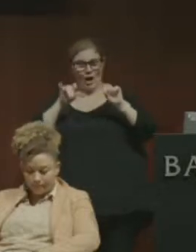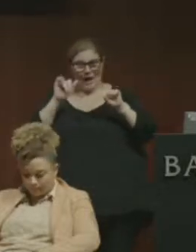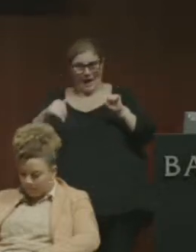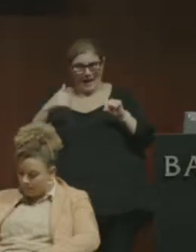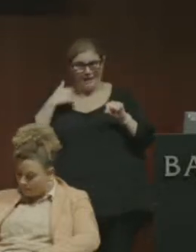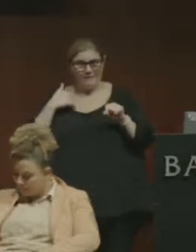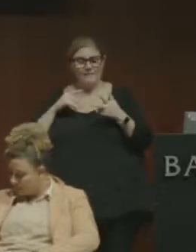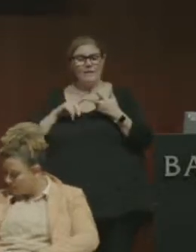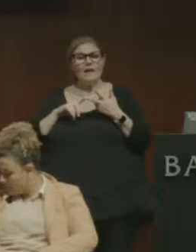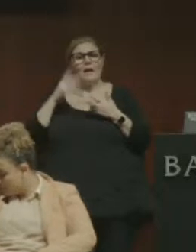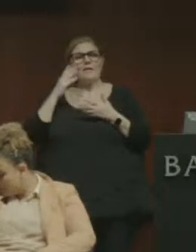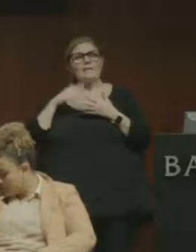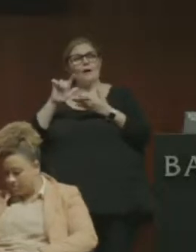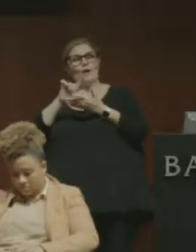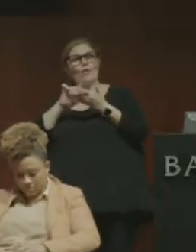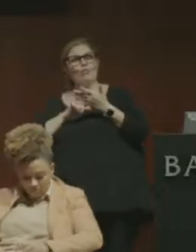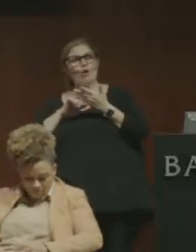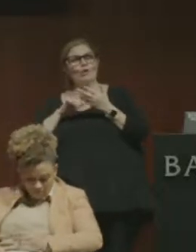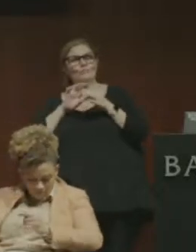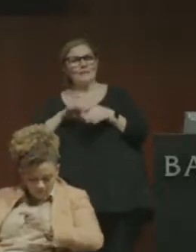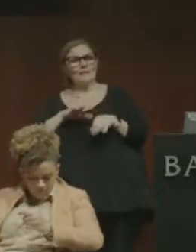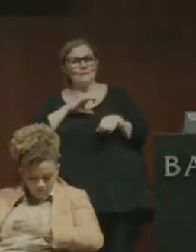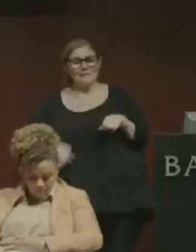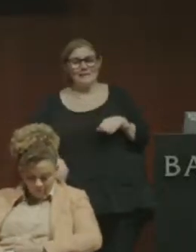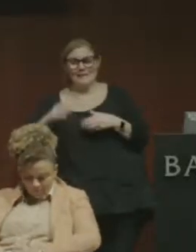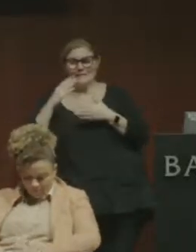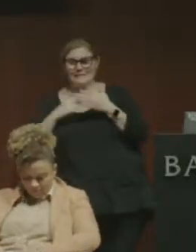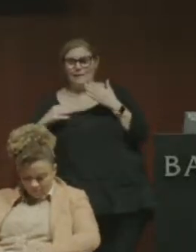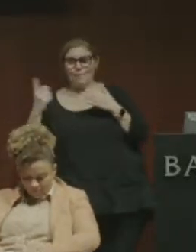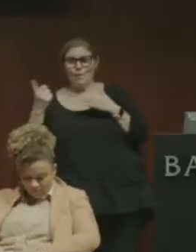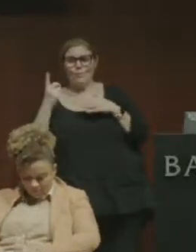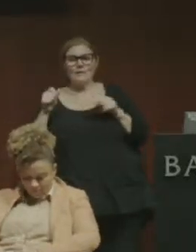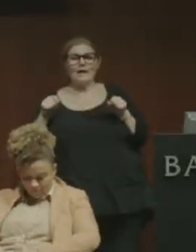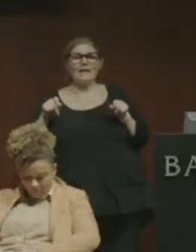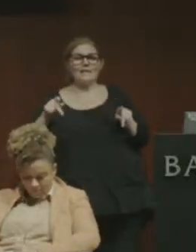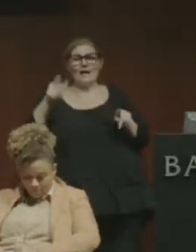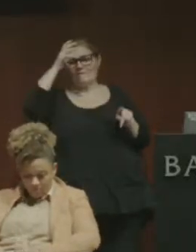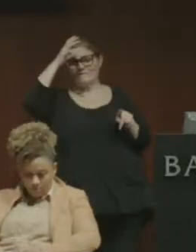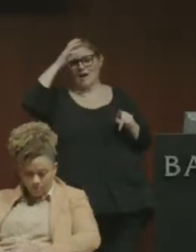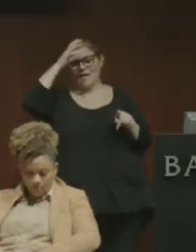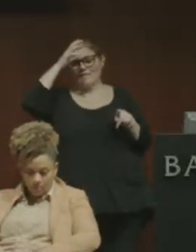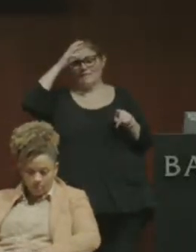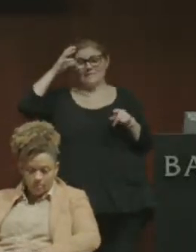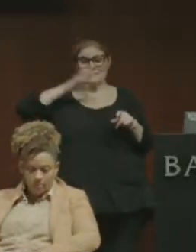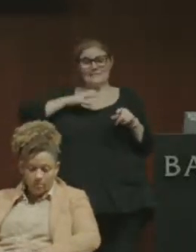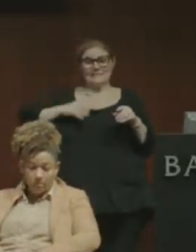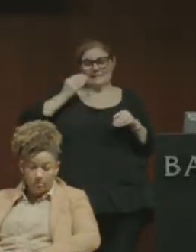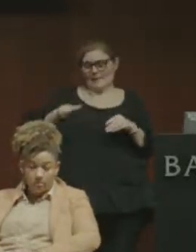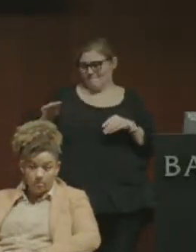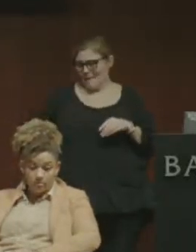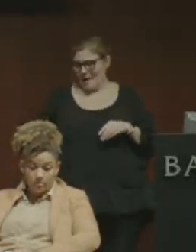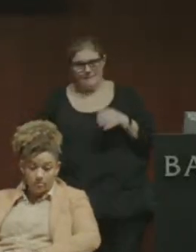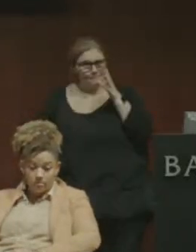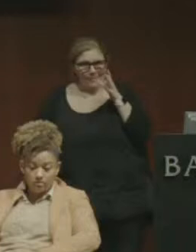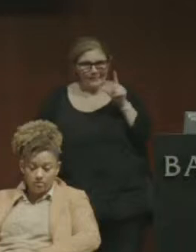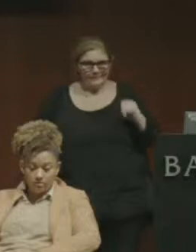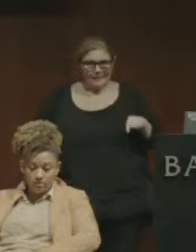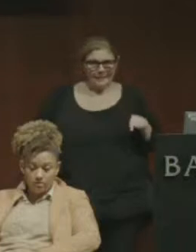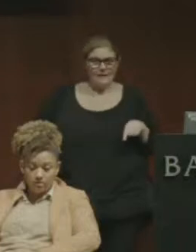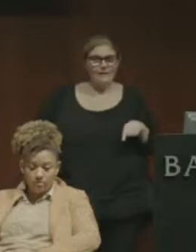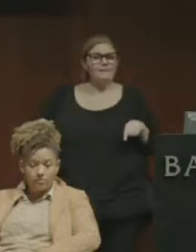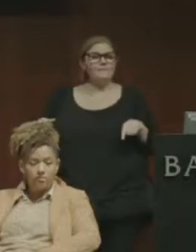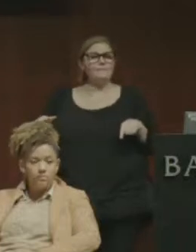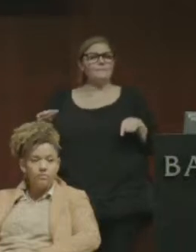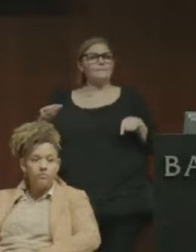paperwork. There are laws on citizenship that in some contexts only allow fathers to pass down their citizenship. And in fact,